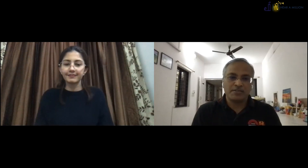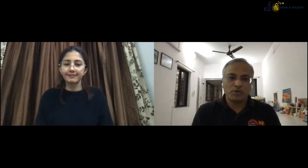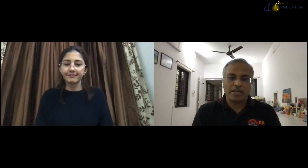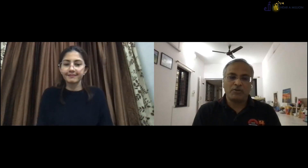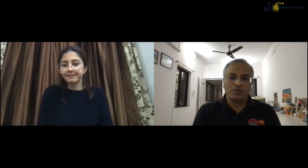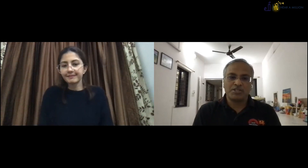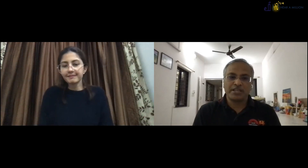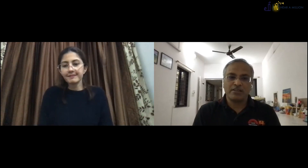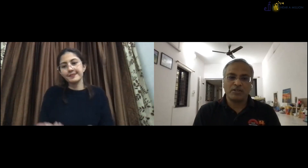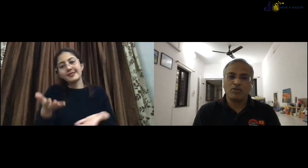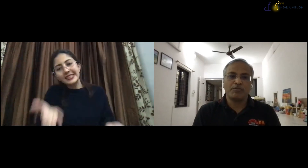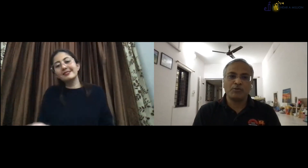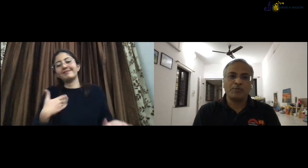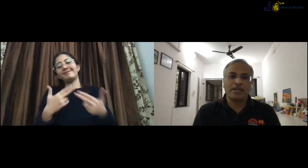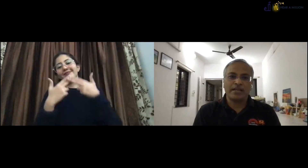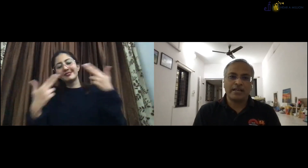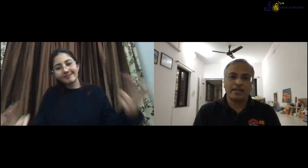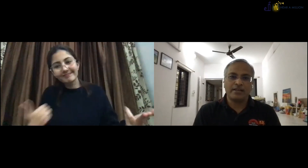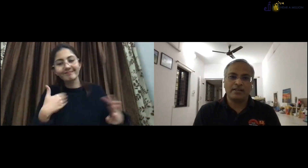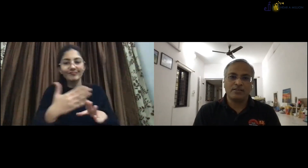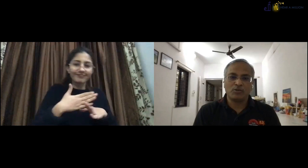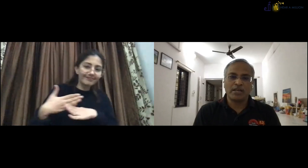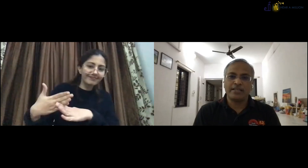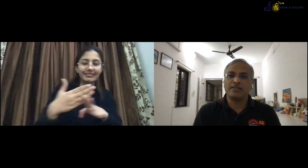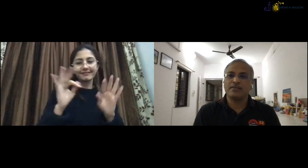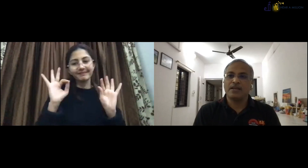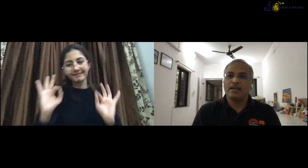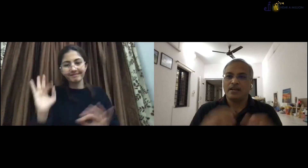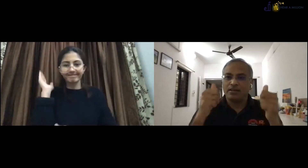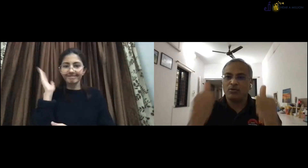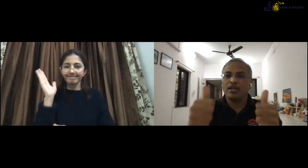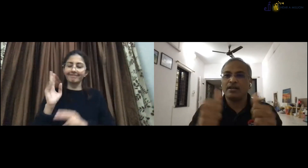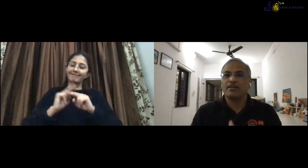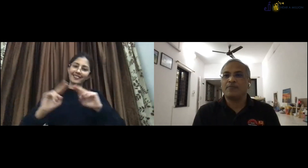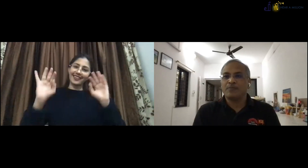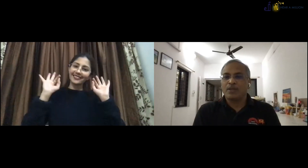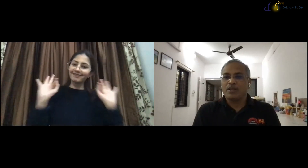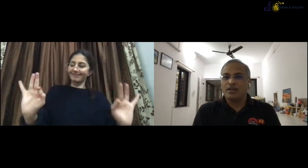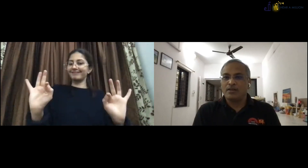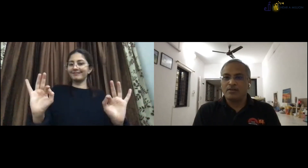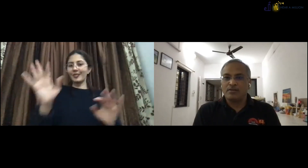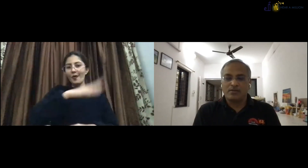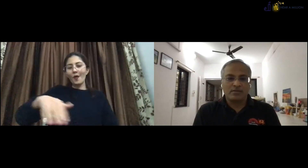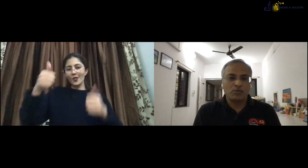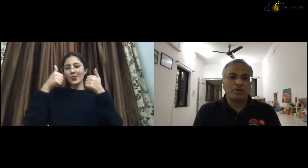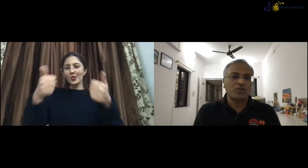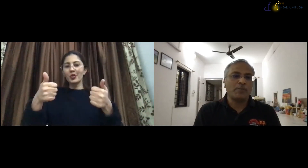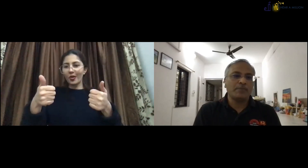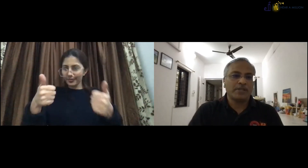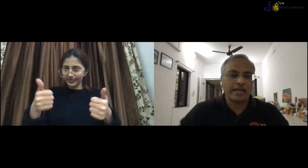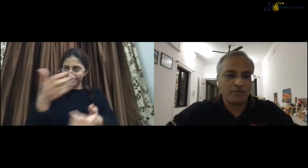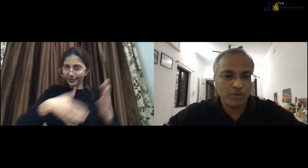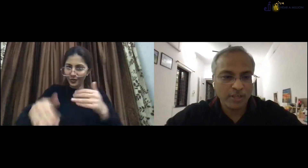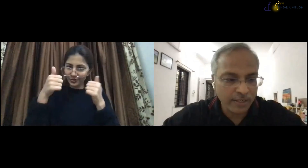So this is what I wanted to share with all of you, and so nice and good luck.